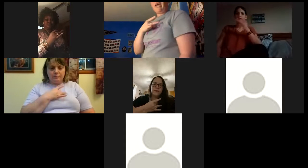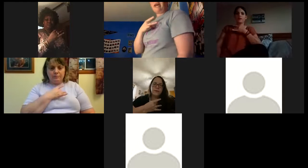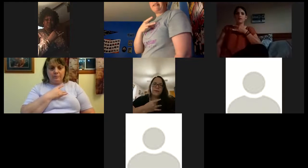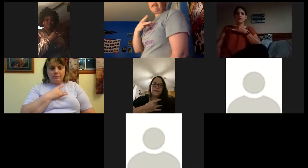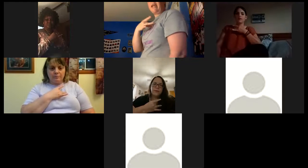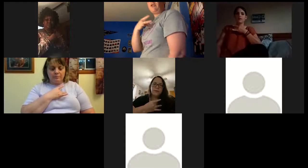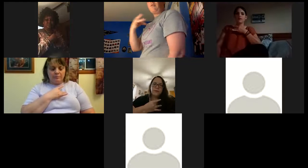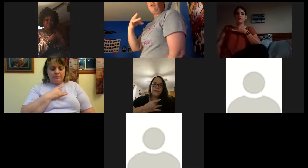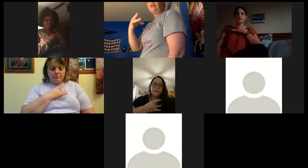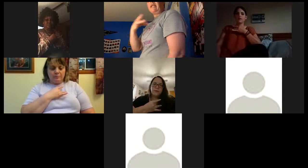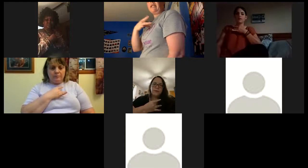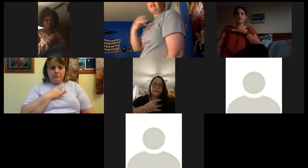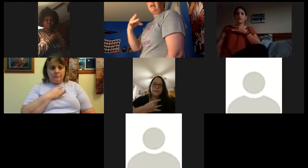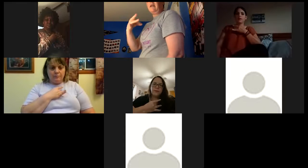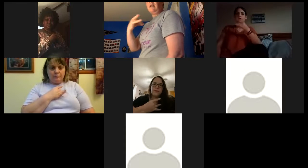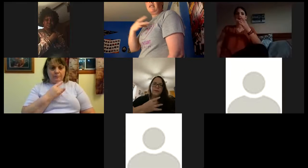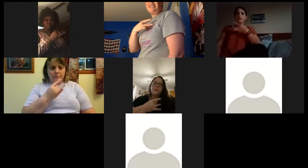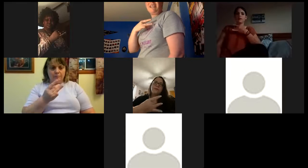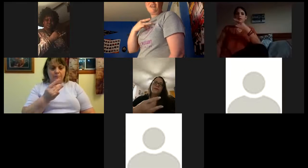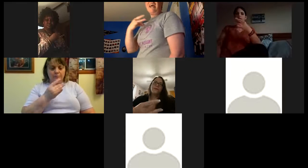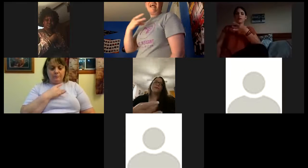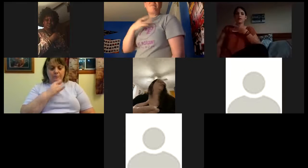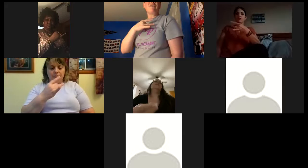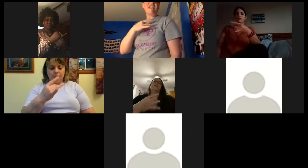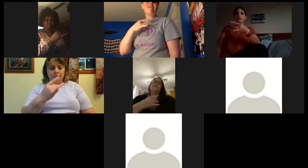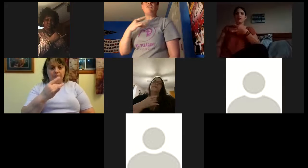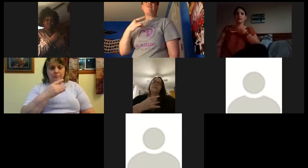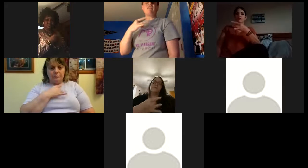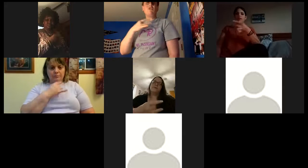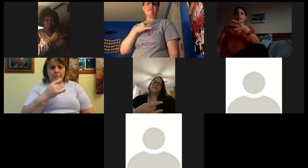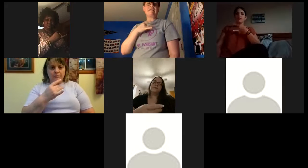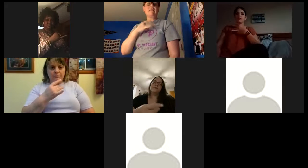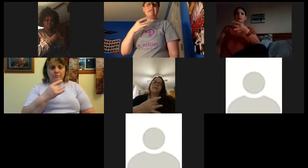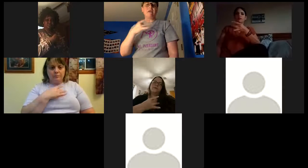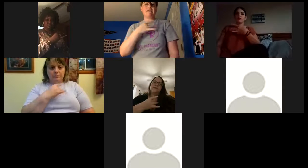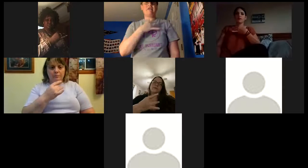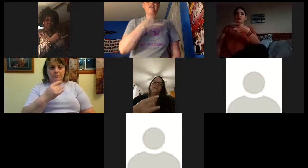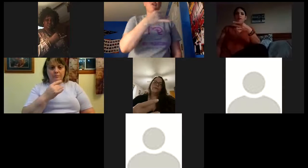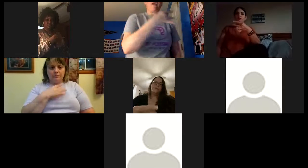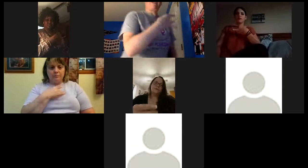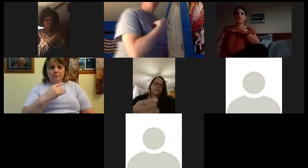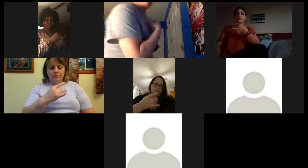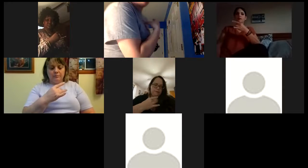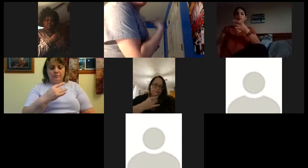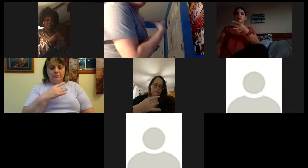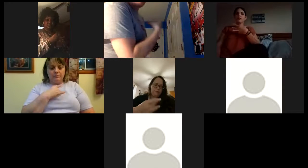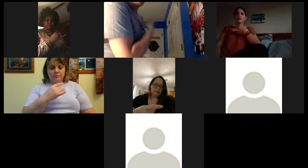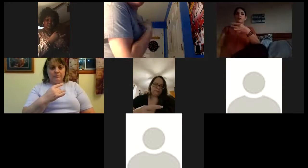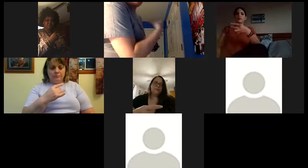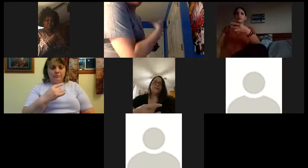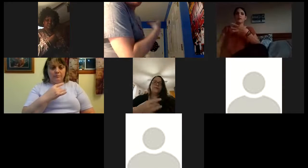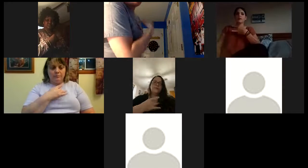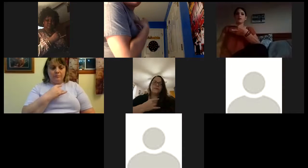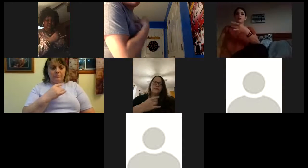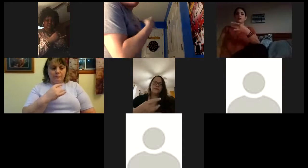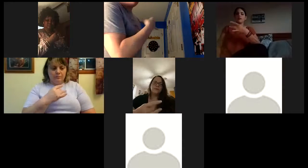on your chest and you're pulling it. It's like pretend like you've got a little piece of lint right there and you're trying to pull it